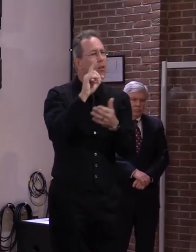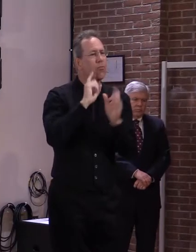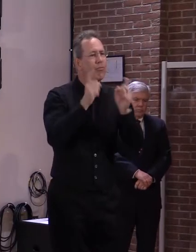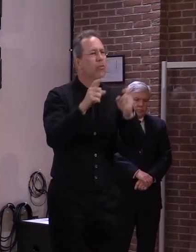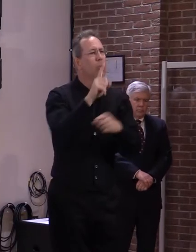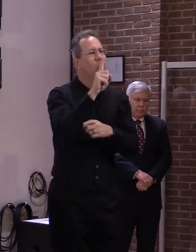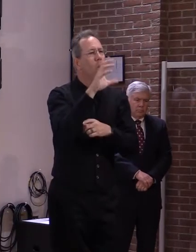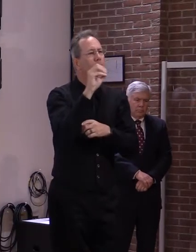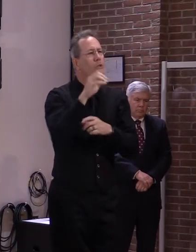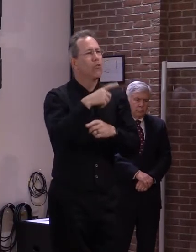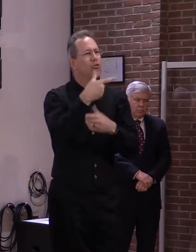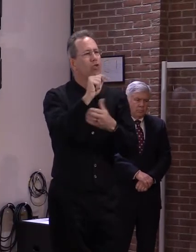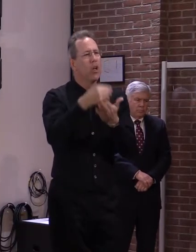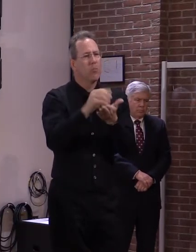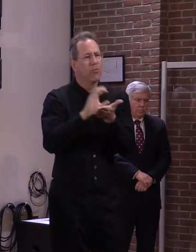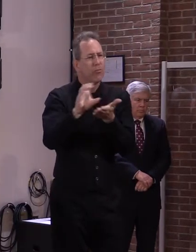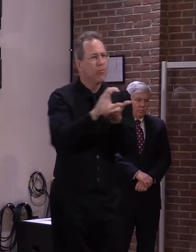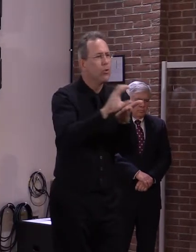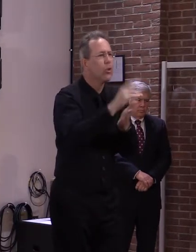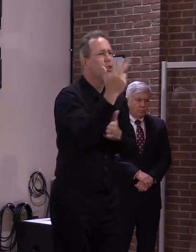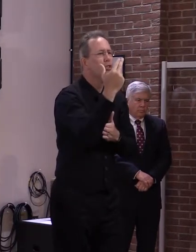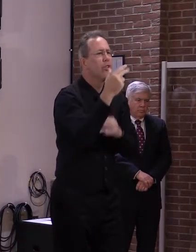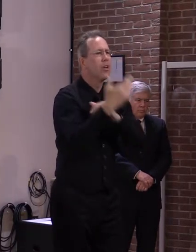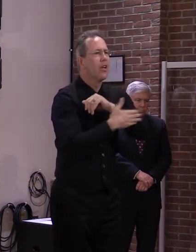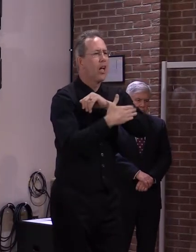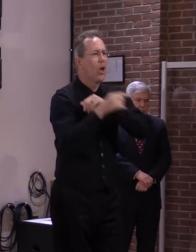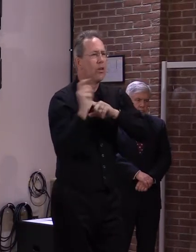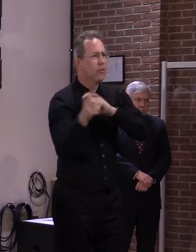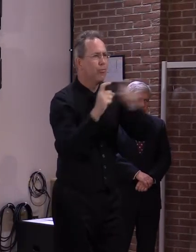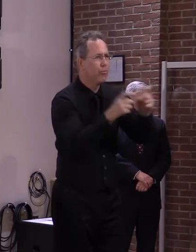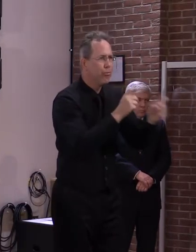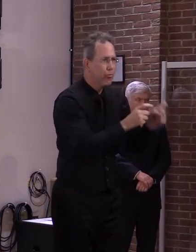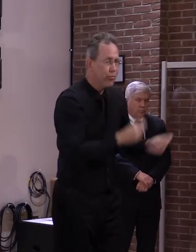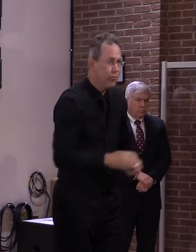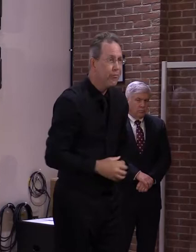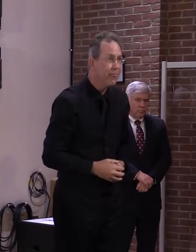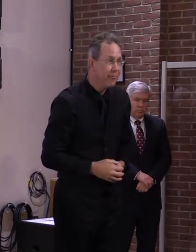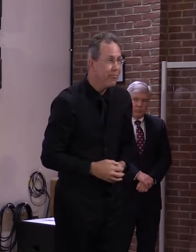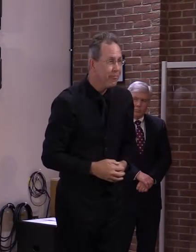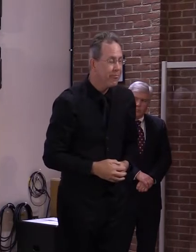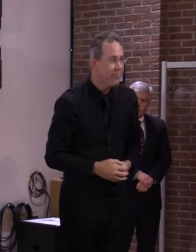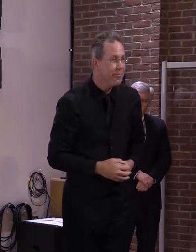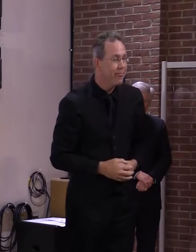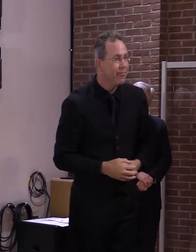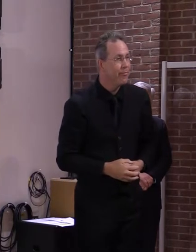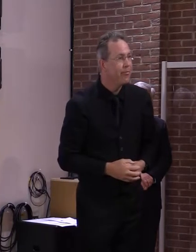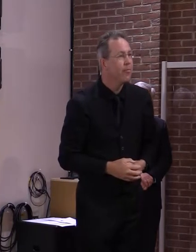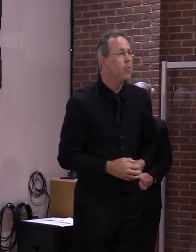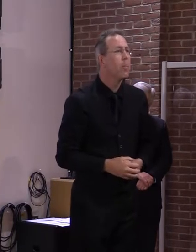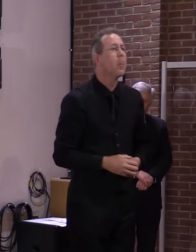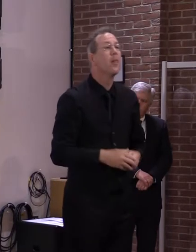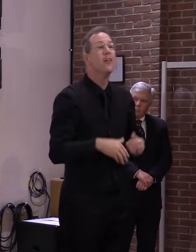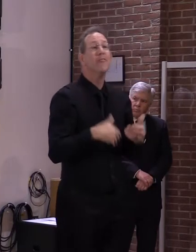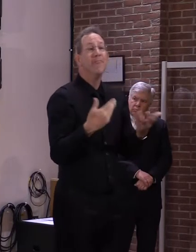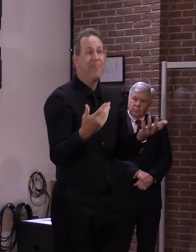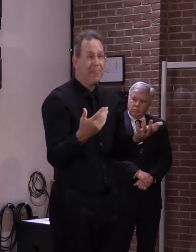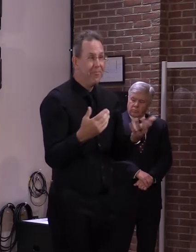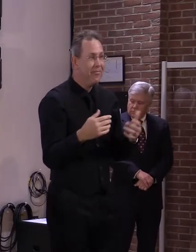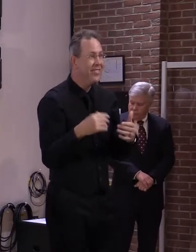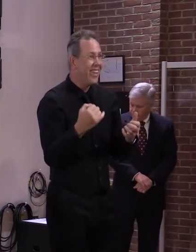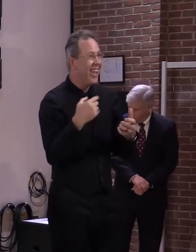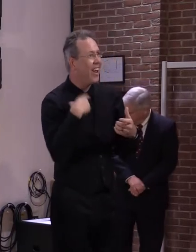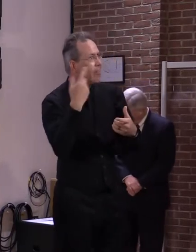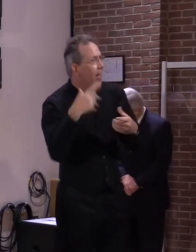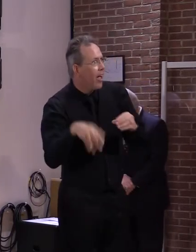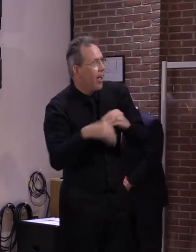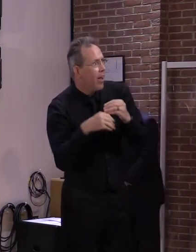total, about 100 grants will go out to programs in 13 counties. This is in addition to programs that